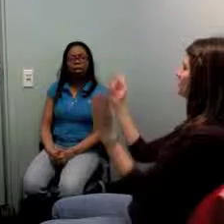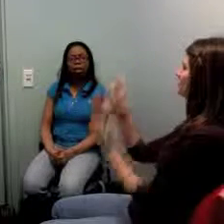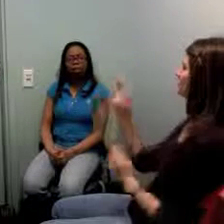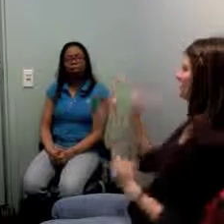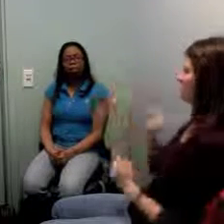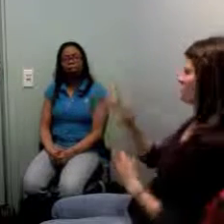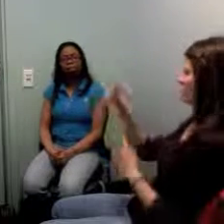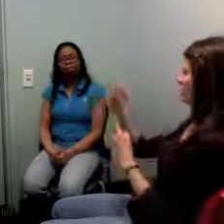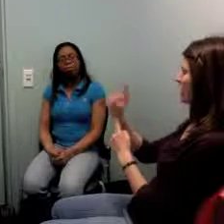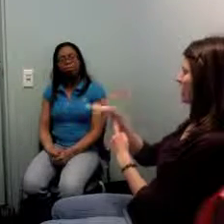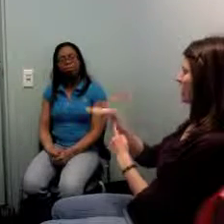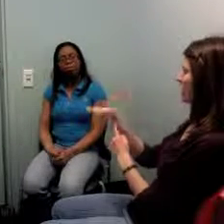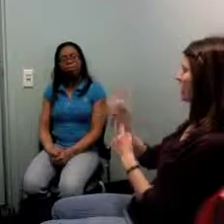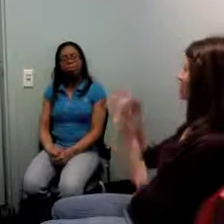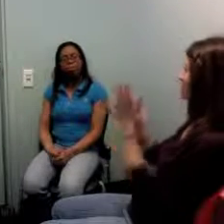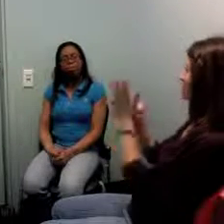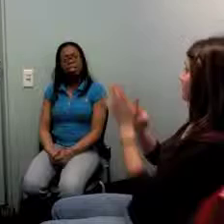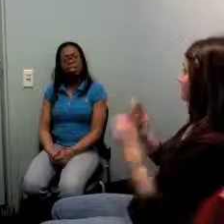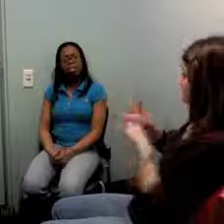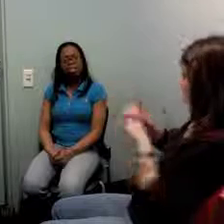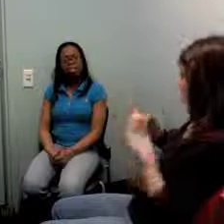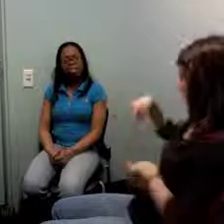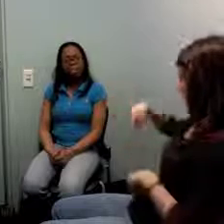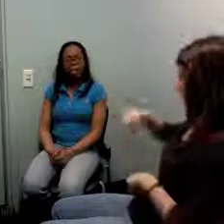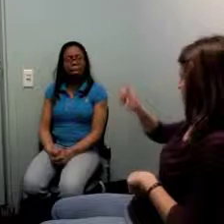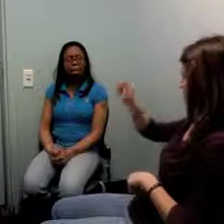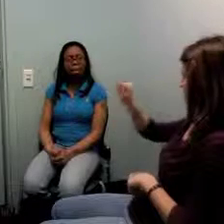between 5 and 6 o'clock. Sometimes